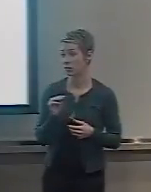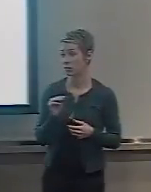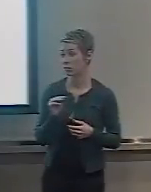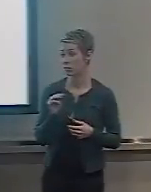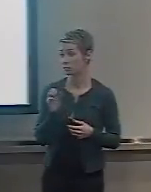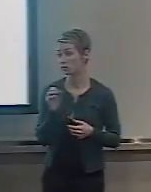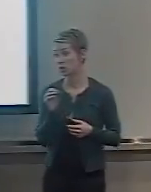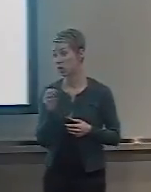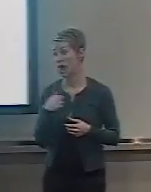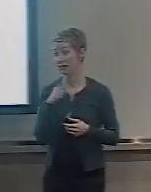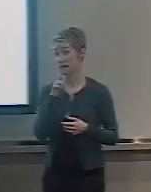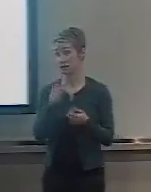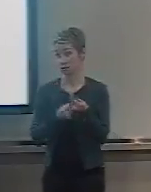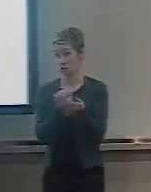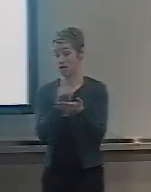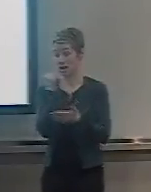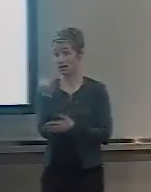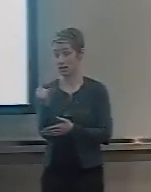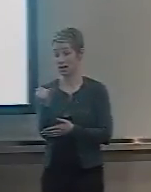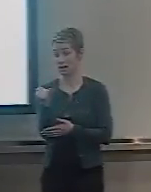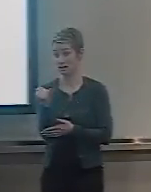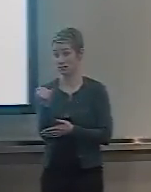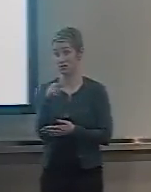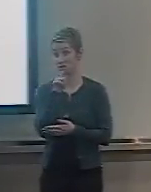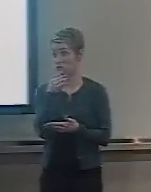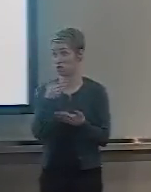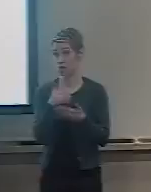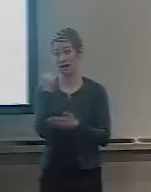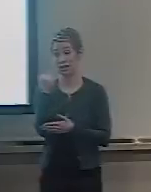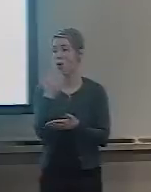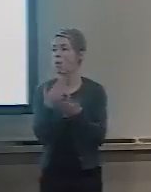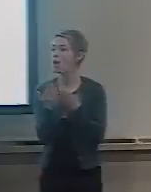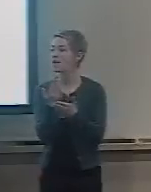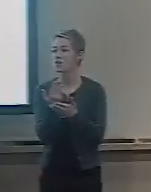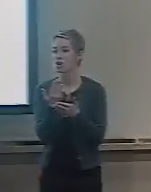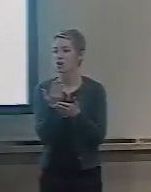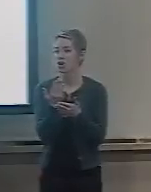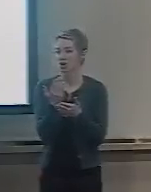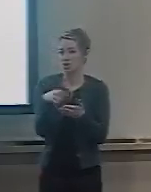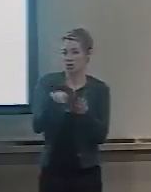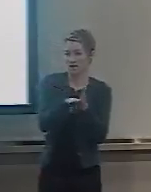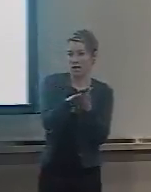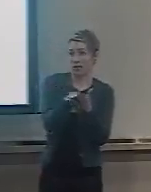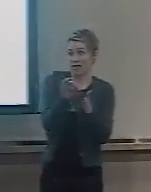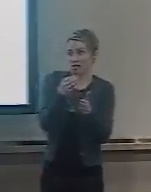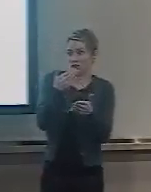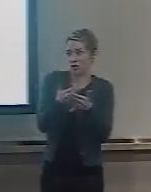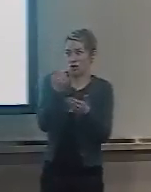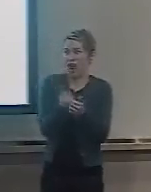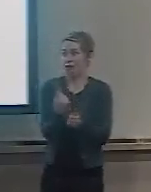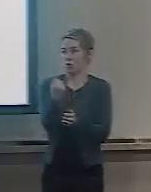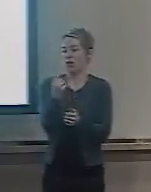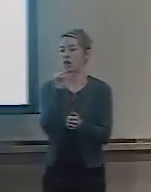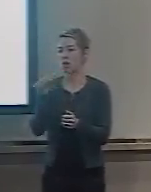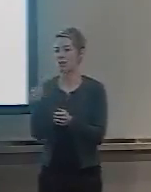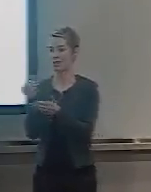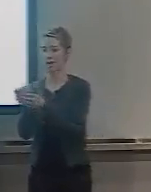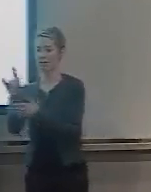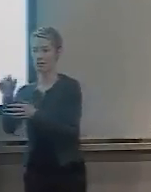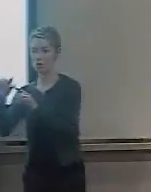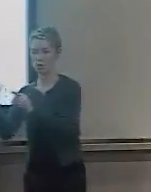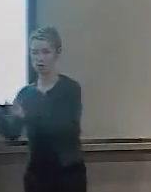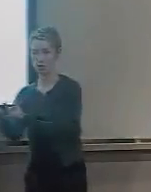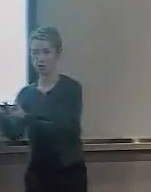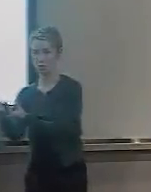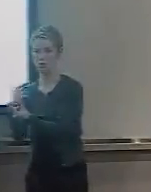So I definitely support that idea. If it's a good idea, whatever you develop, if it's good for everybody, not just that disability group, then you should kind of